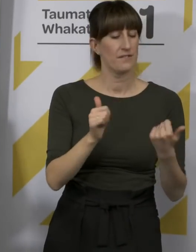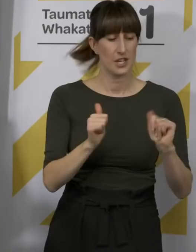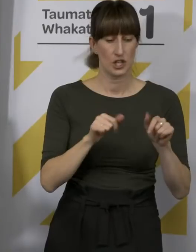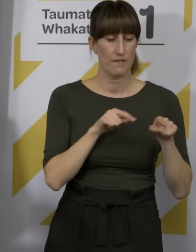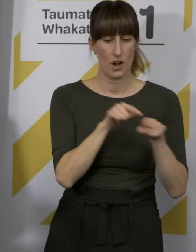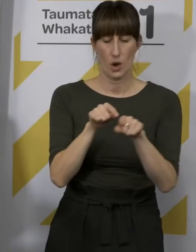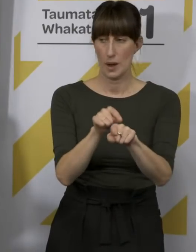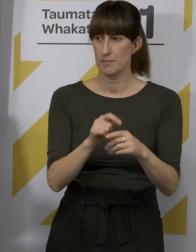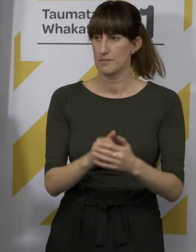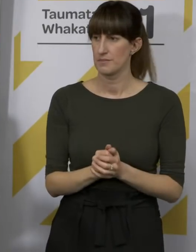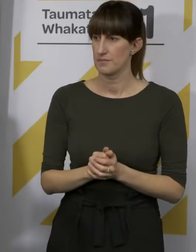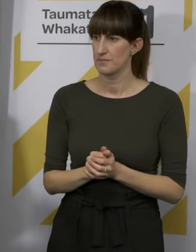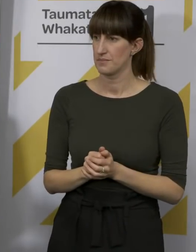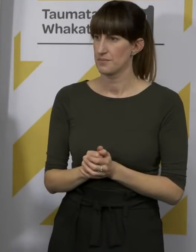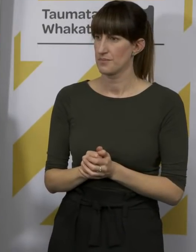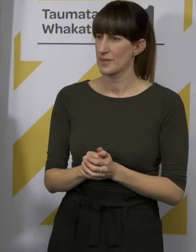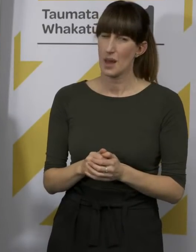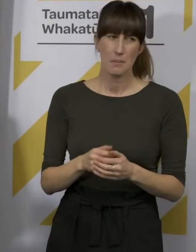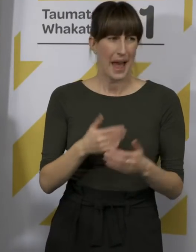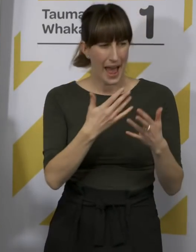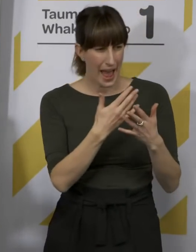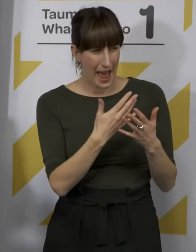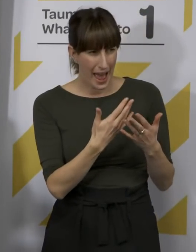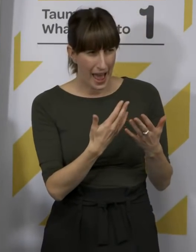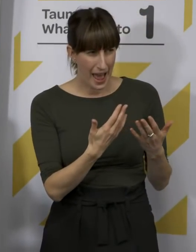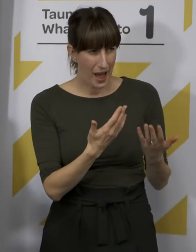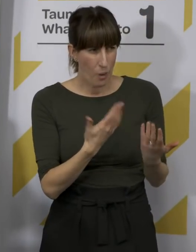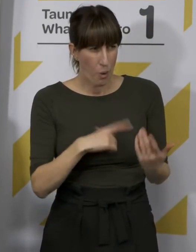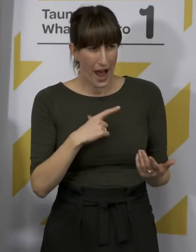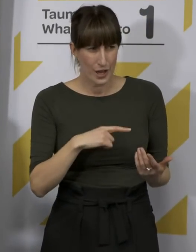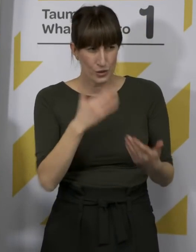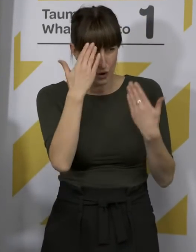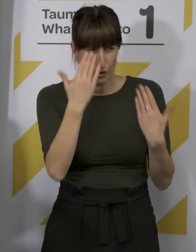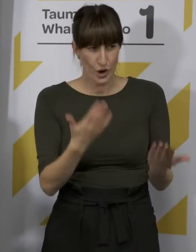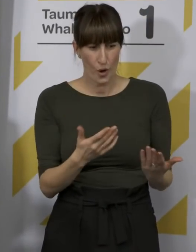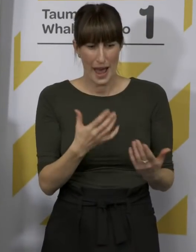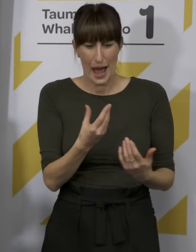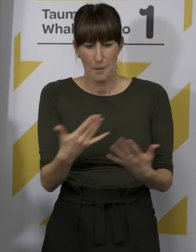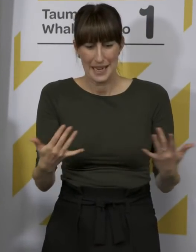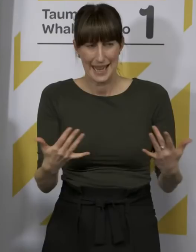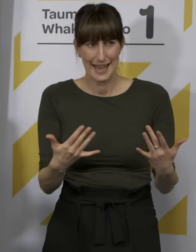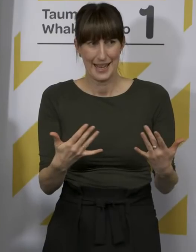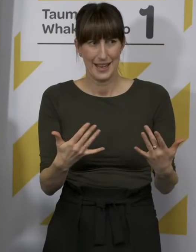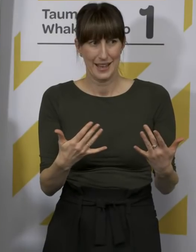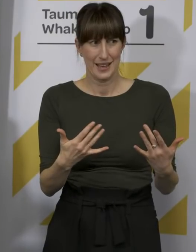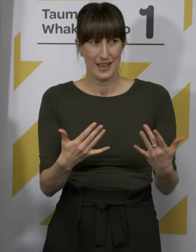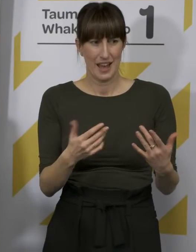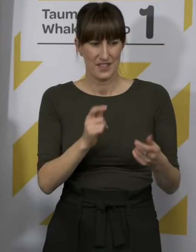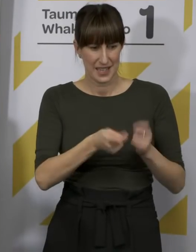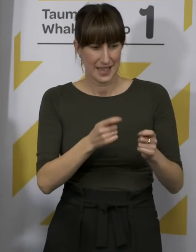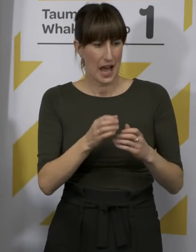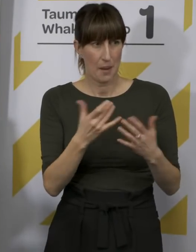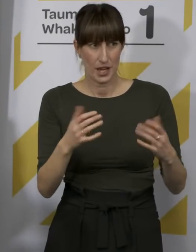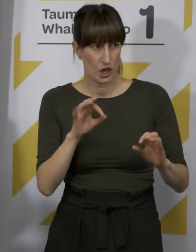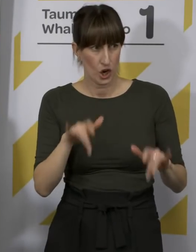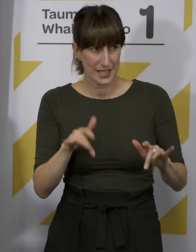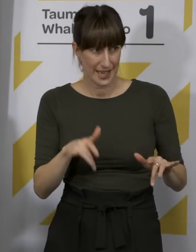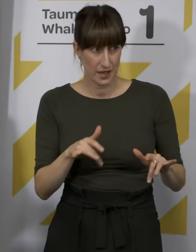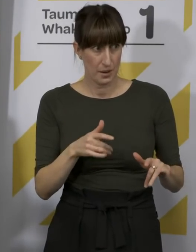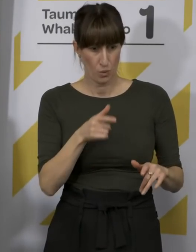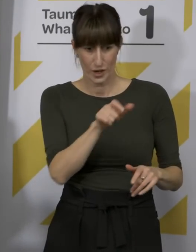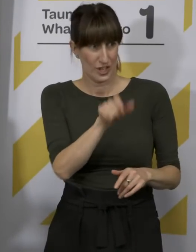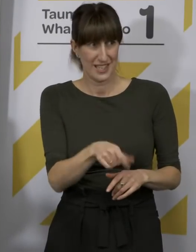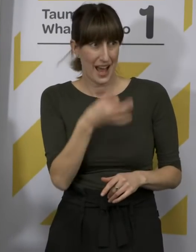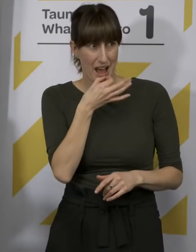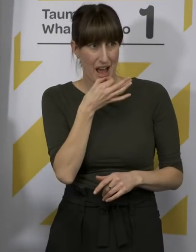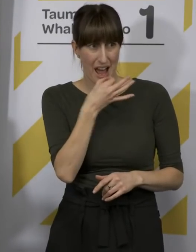tell us how many of those 55 have been tested and how many haven't? I just don't have the number here with me. Why not just ask them? Yeah. So I haven't personally